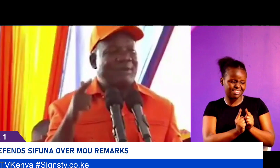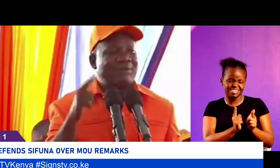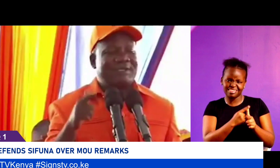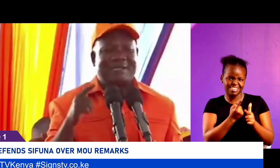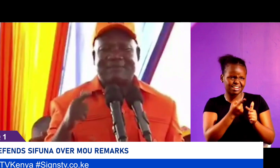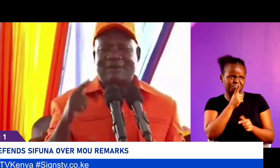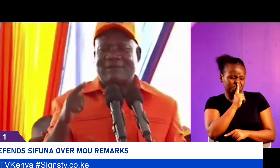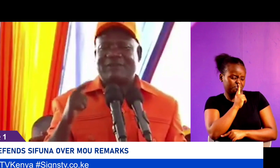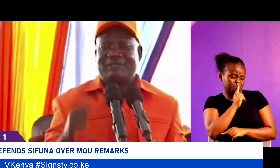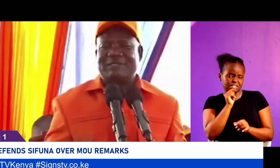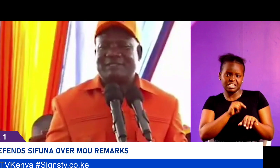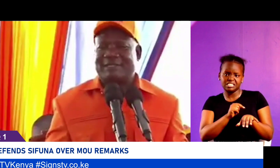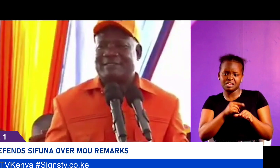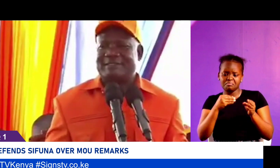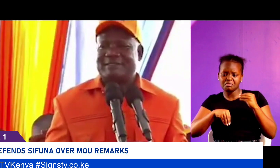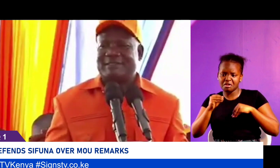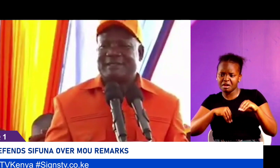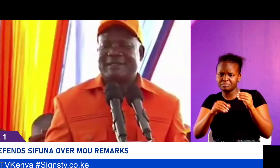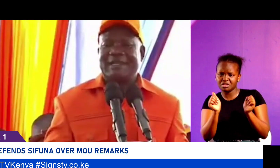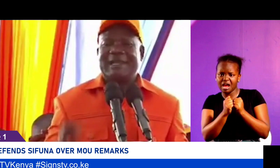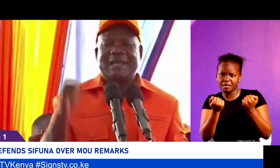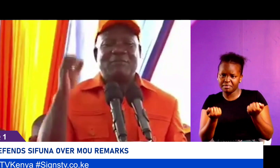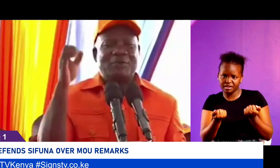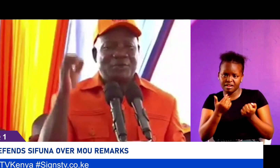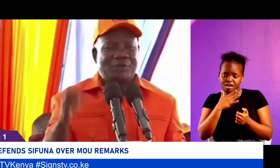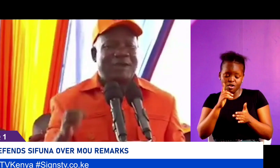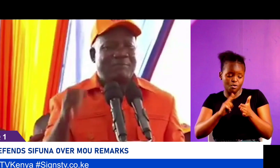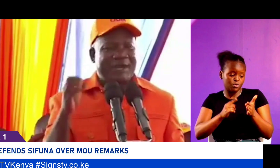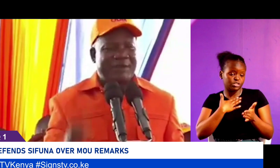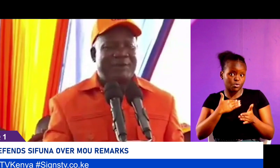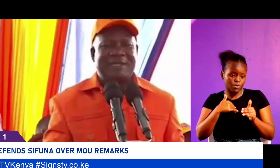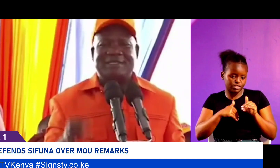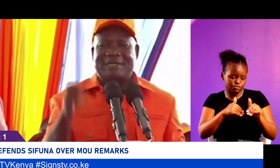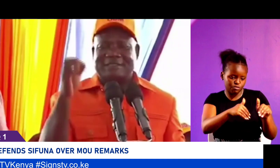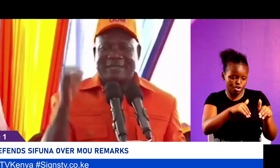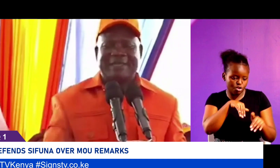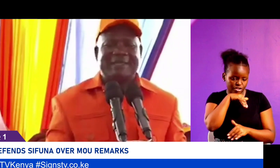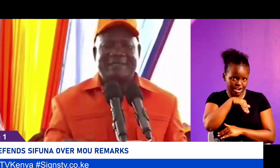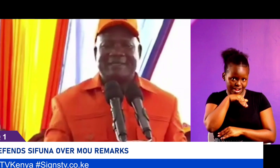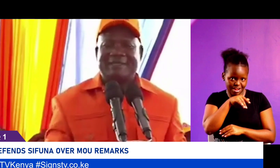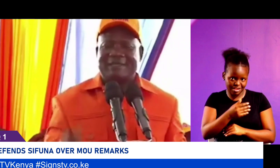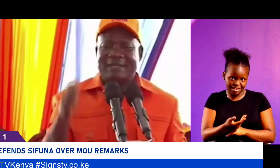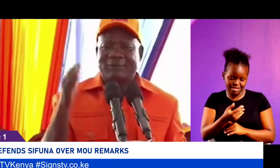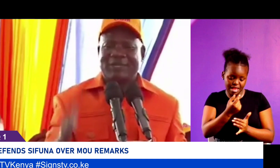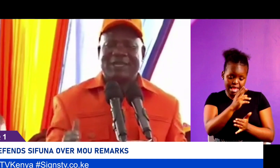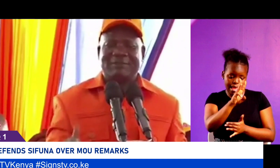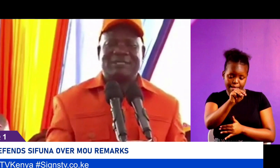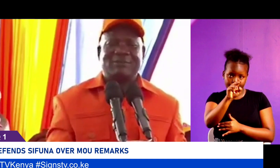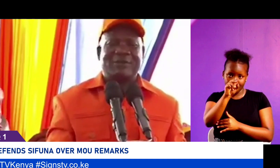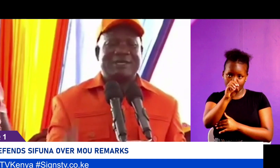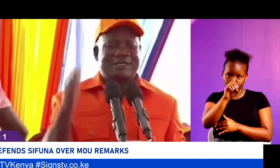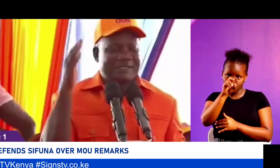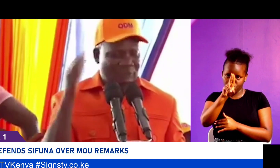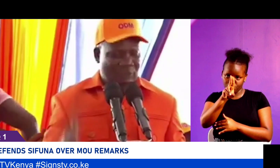ambalo tunataka baba afuatilizie ni ile MOU ambayo alitia sahihi na William Samoei